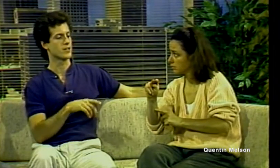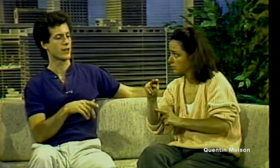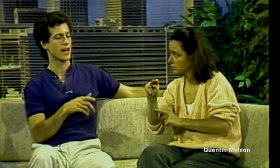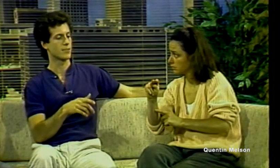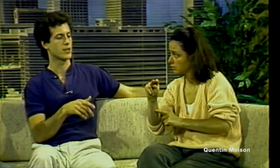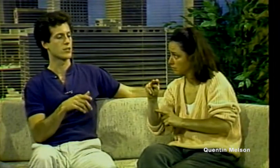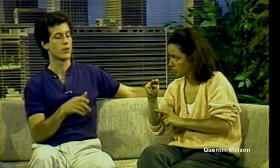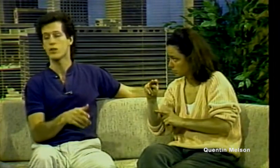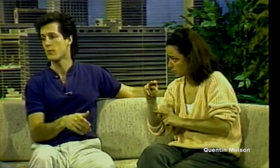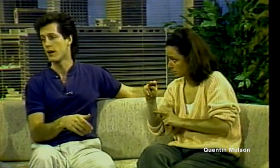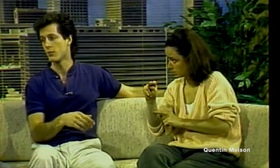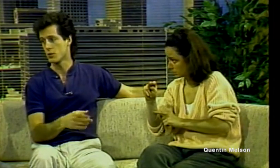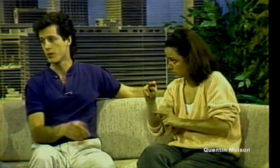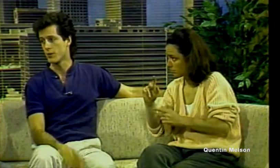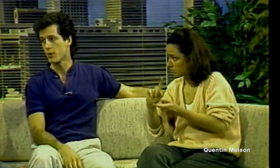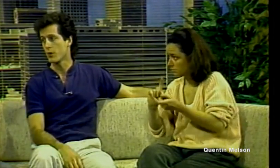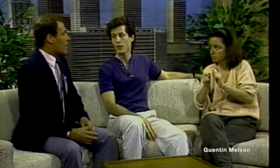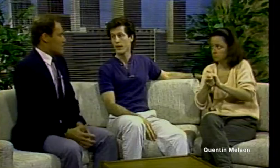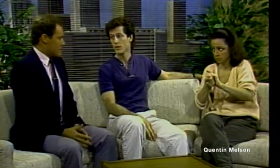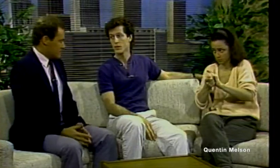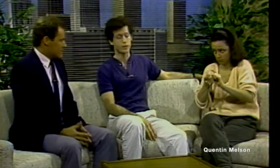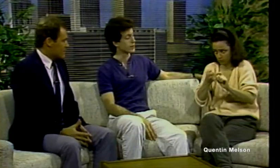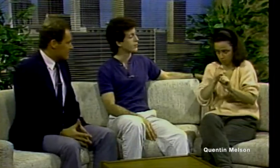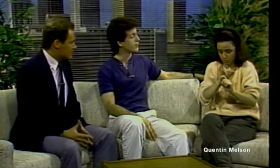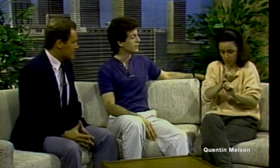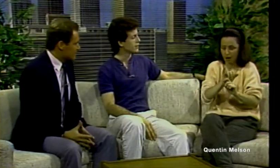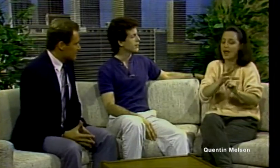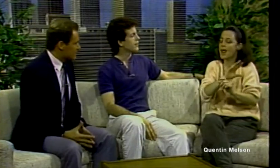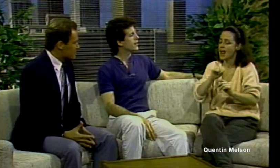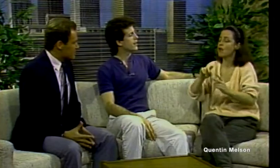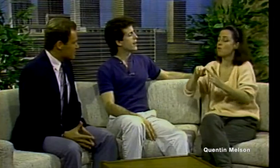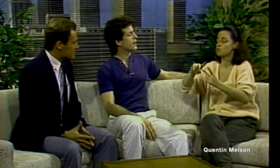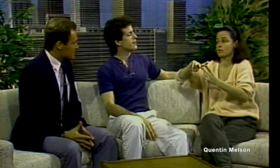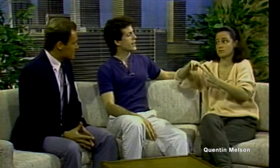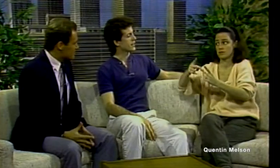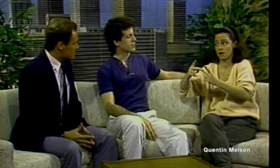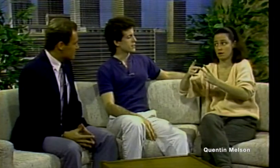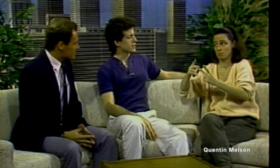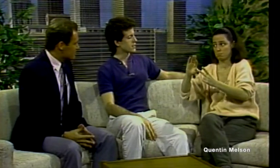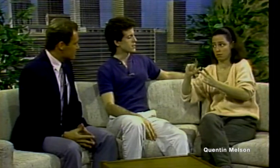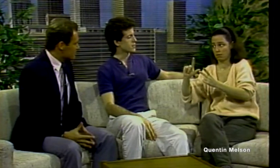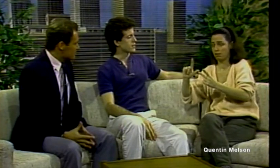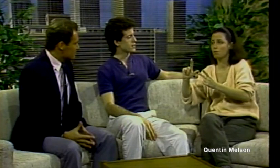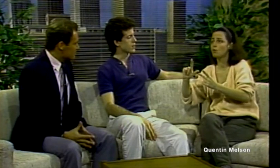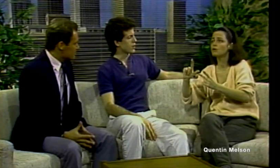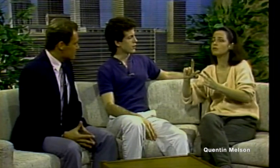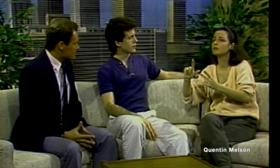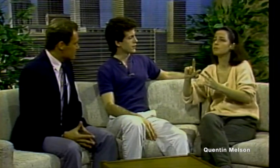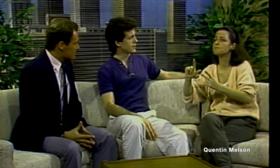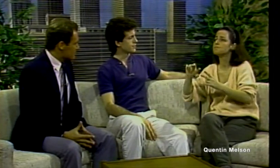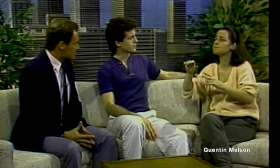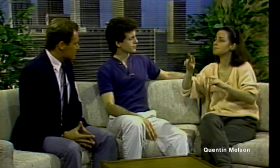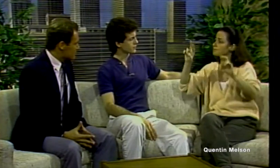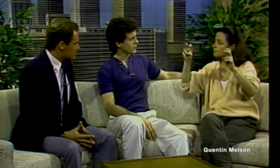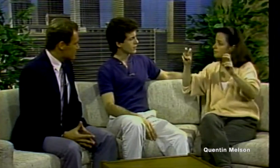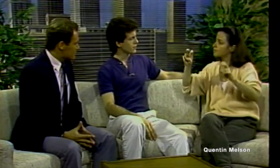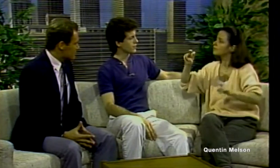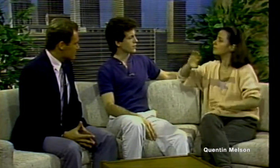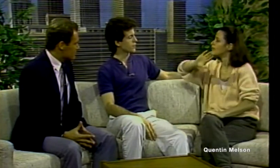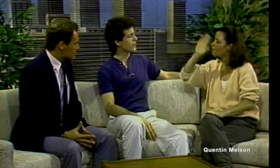for the adaptation of Rashomon, which appeared on Broadway, and also the film. And the second piece is a piece called, it's called